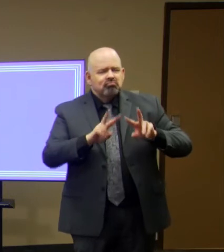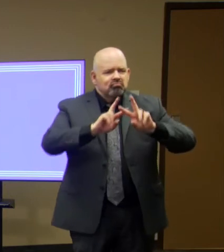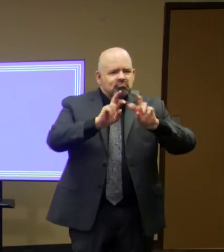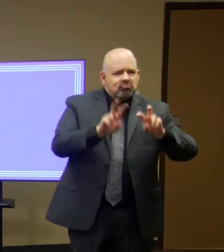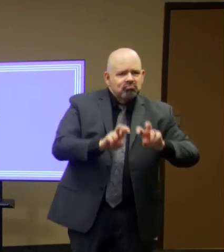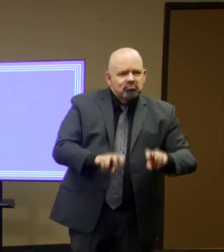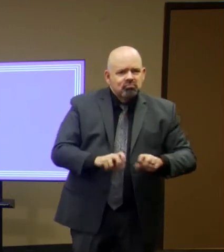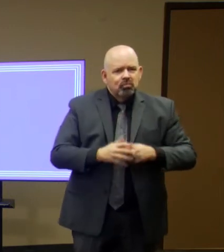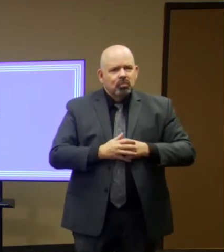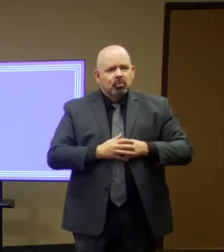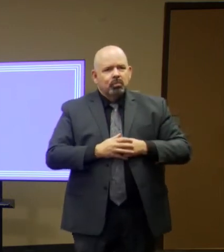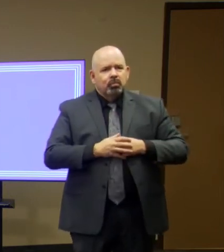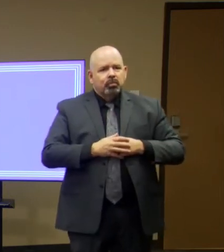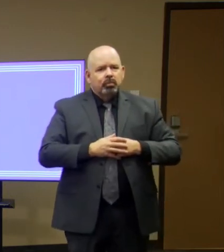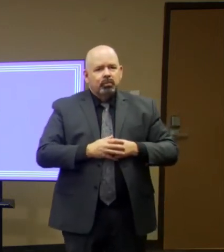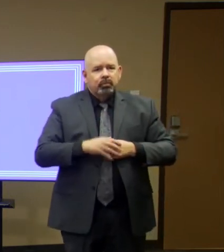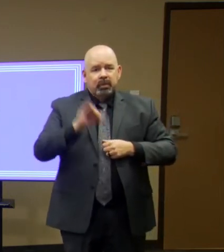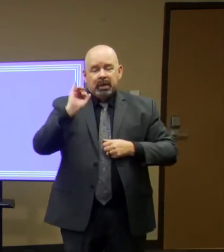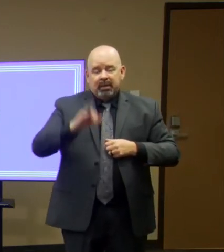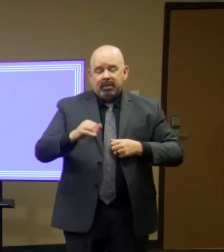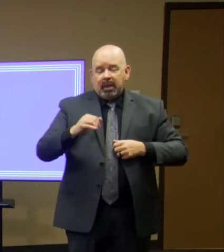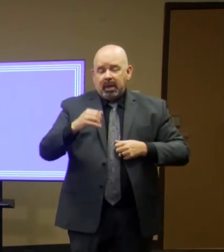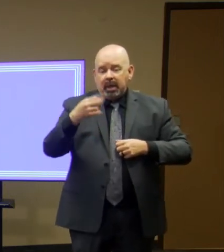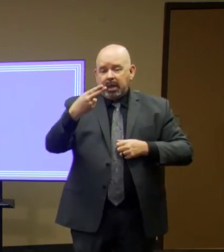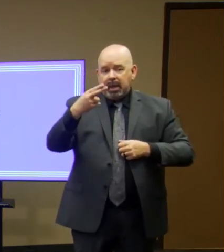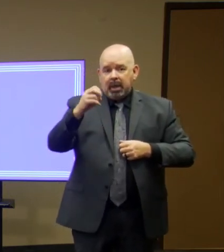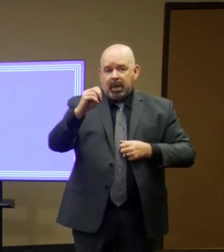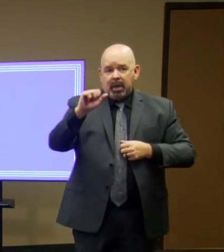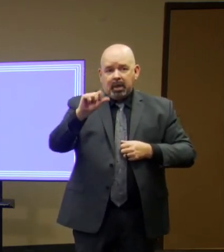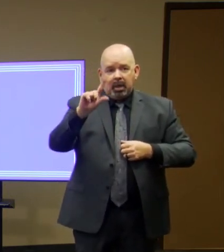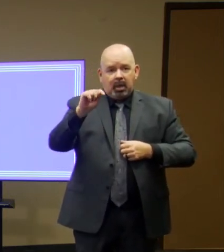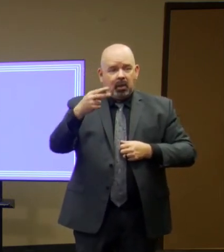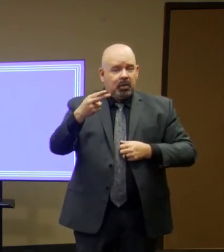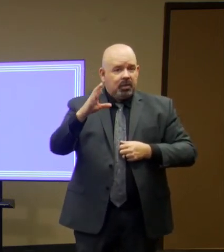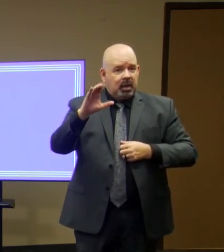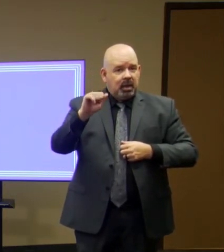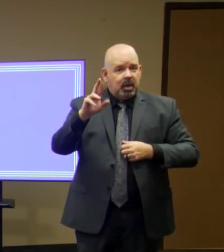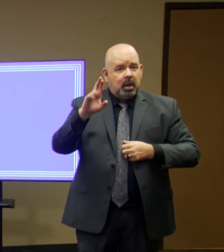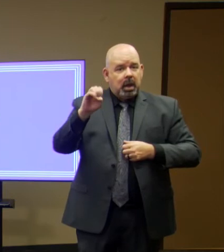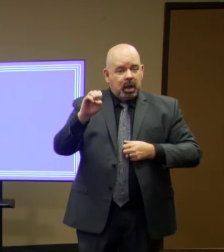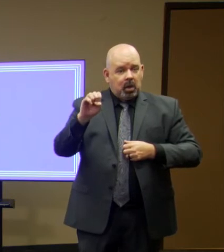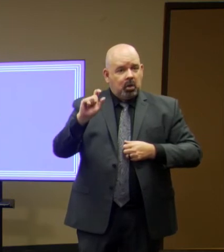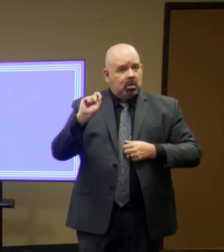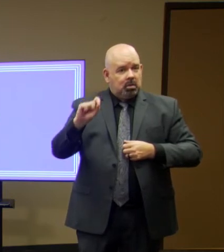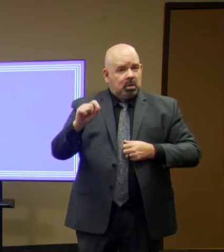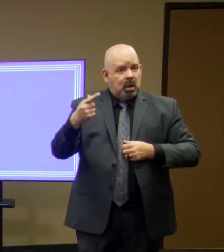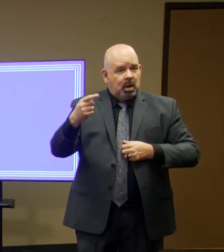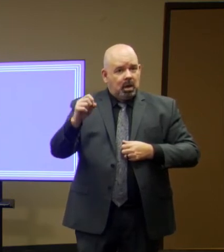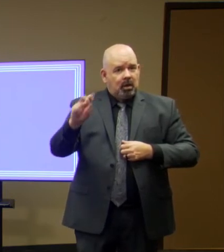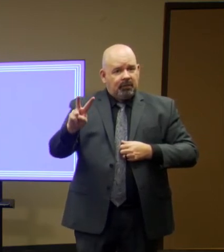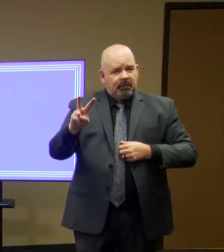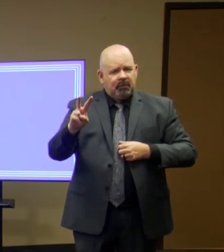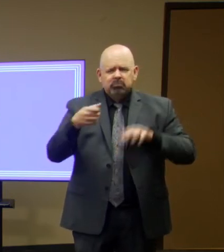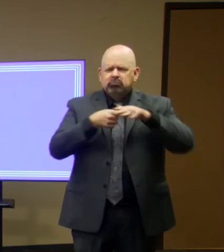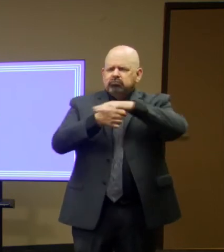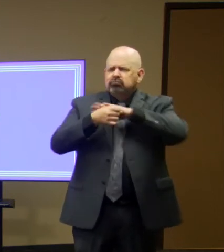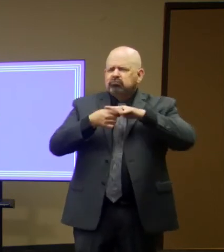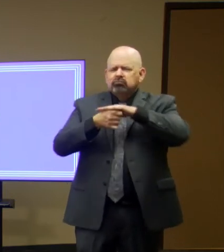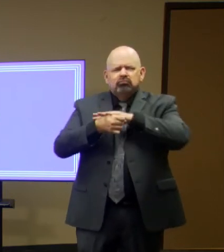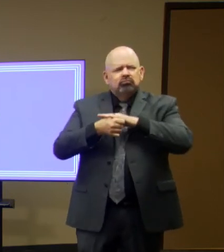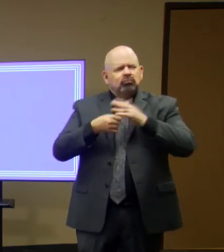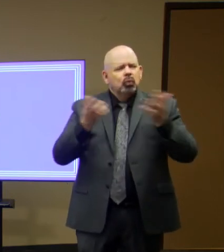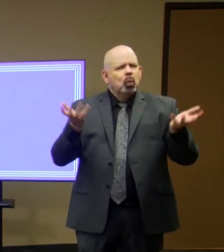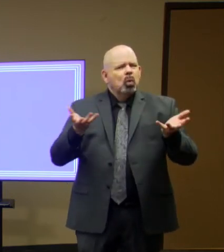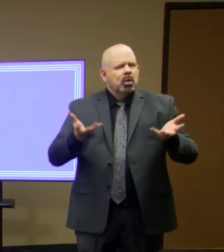There's a button there that says Find Local Help. And you can click on that Find Local Help, and Parkland